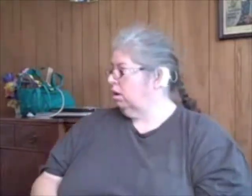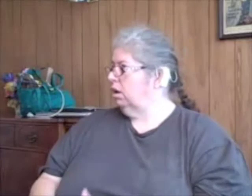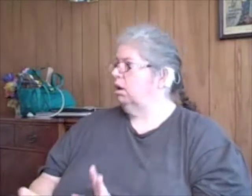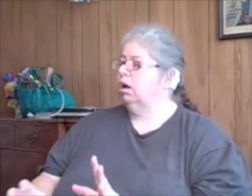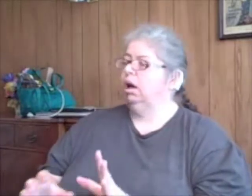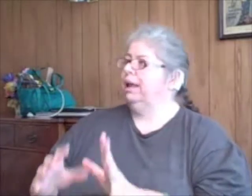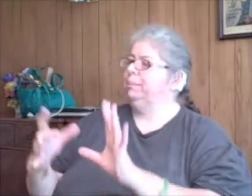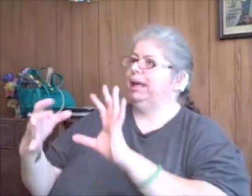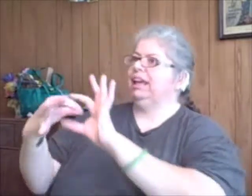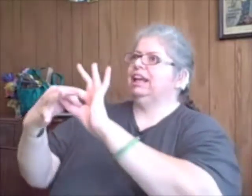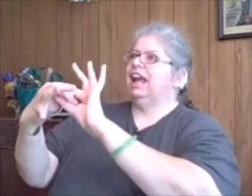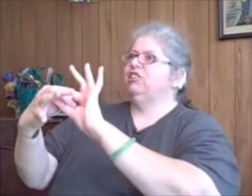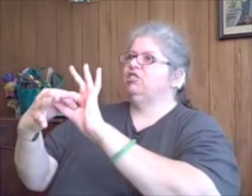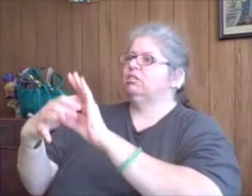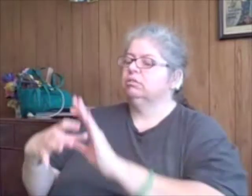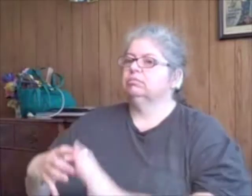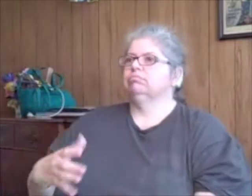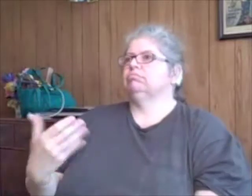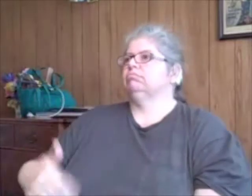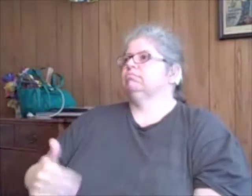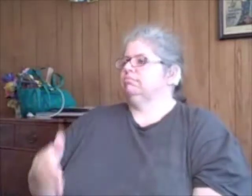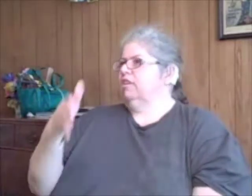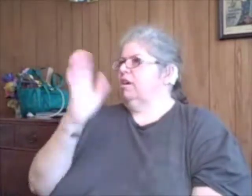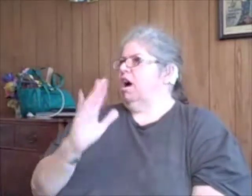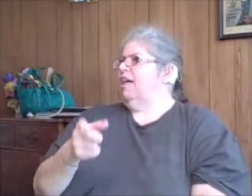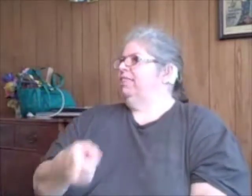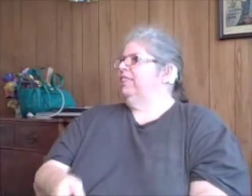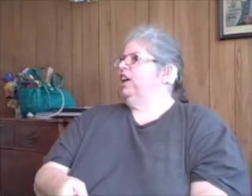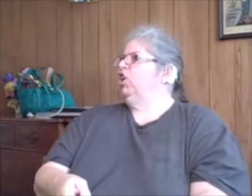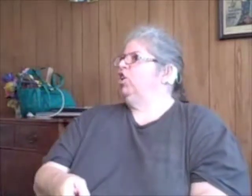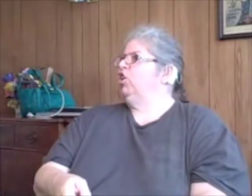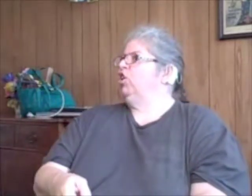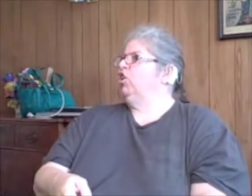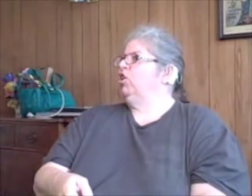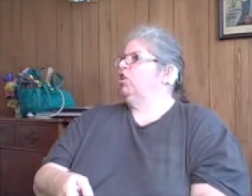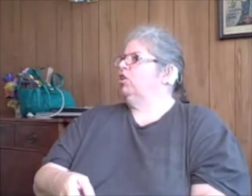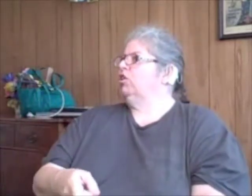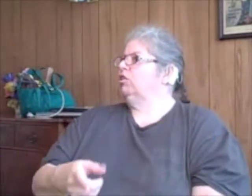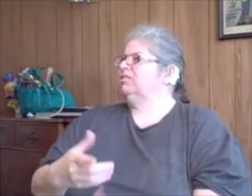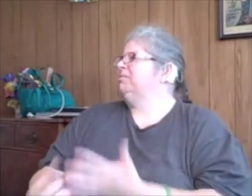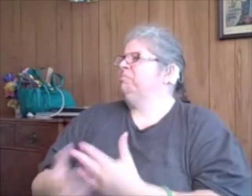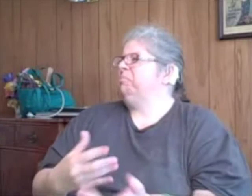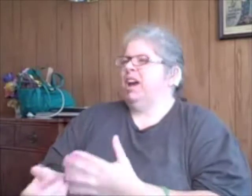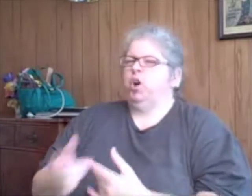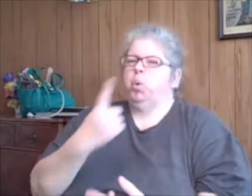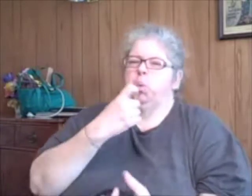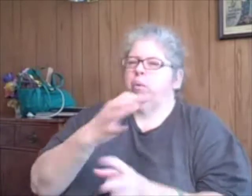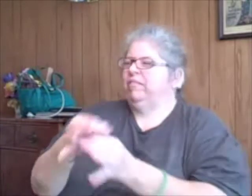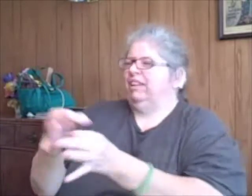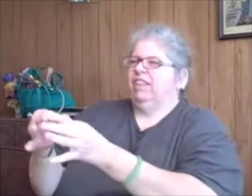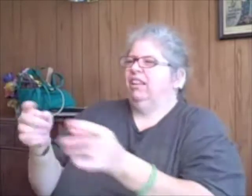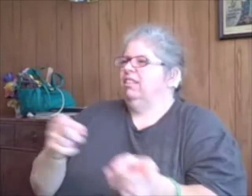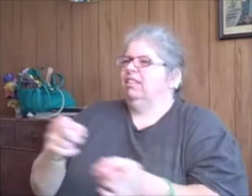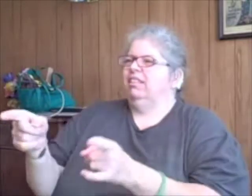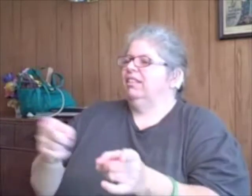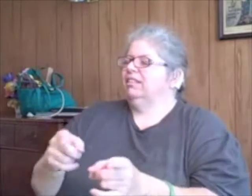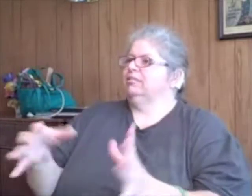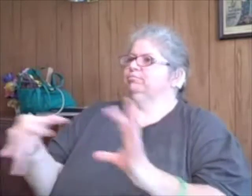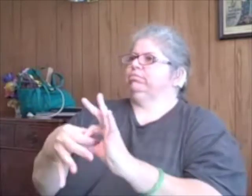alert. God is right there in them. It doesn't matter what their faith is. They obviously